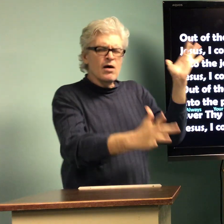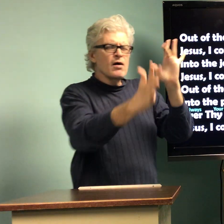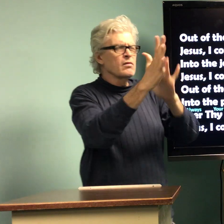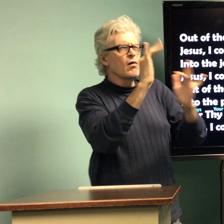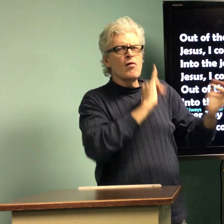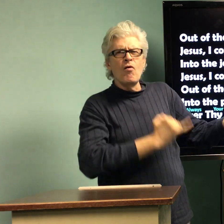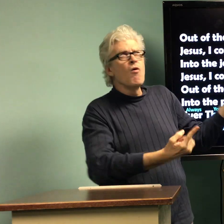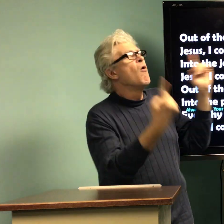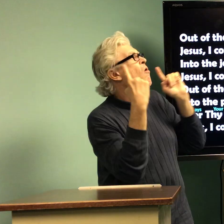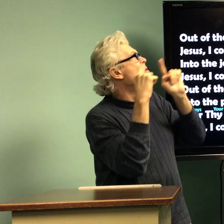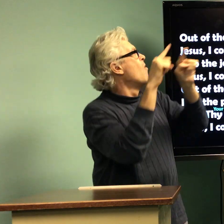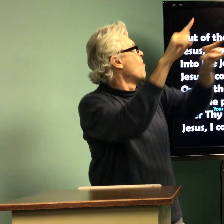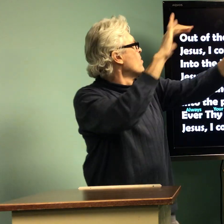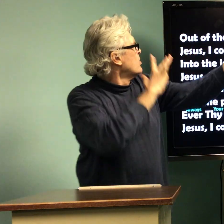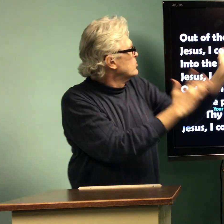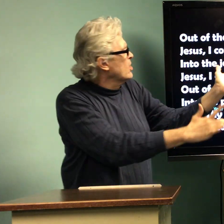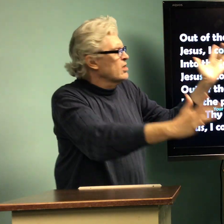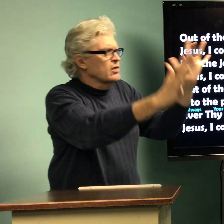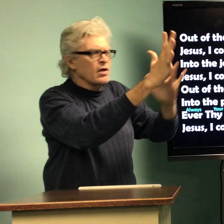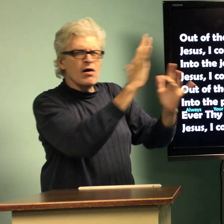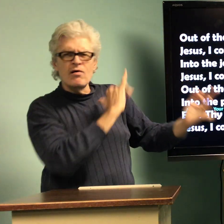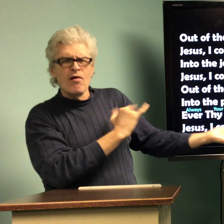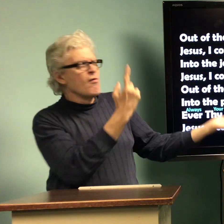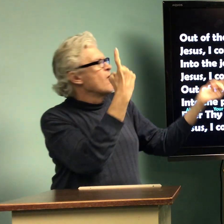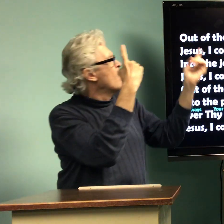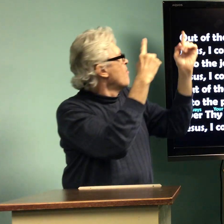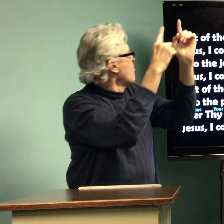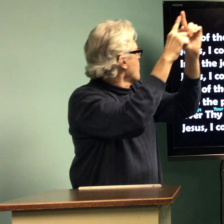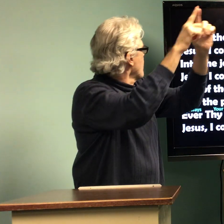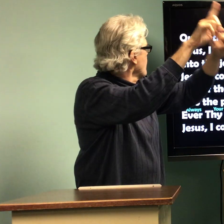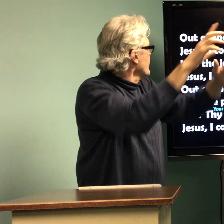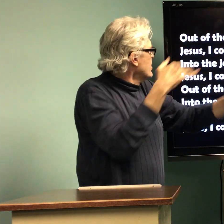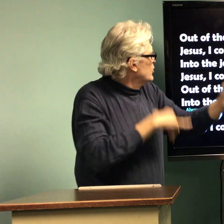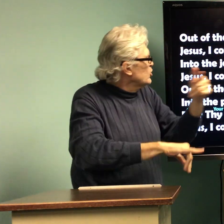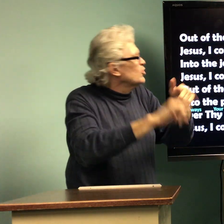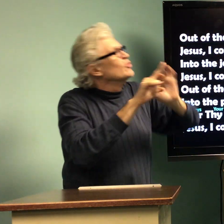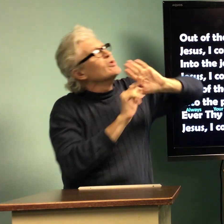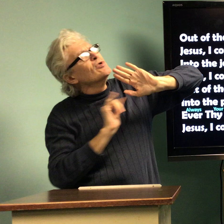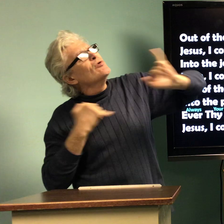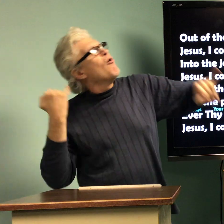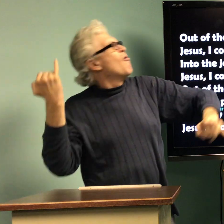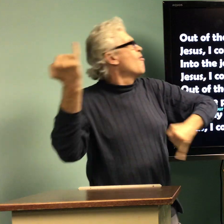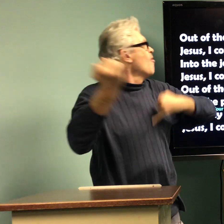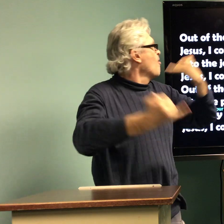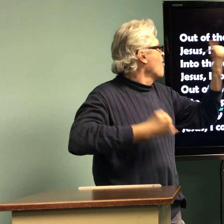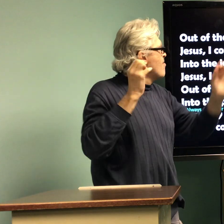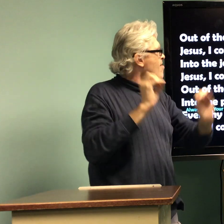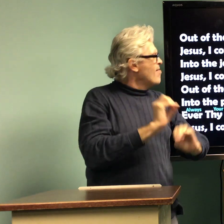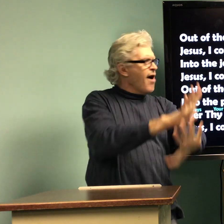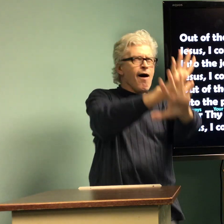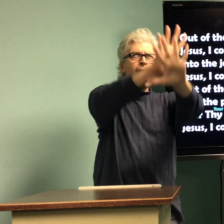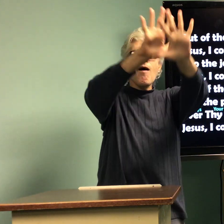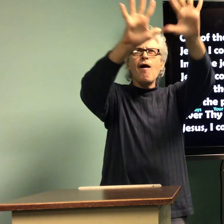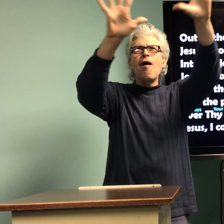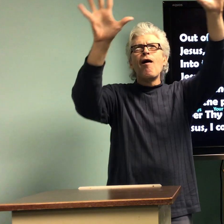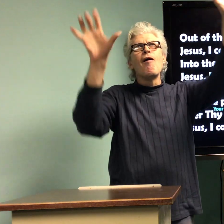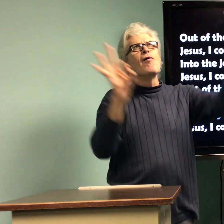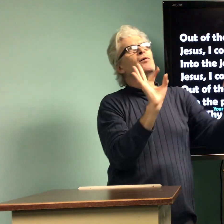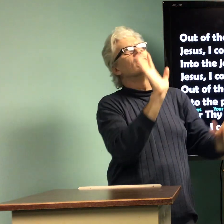Jesus, I come. Jesus, I come. Into the joy and light